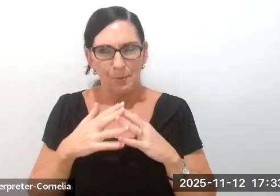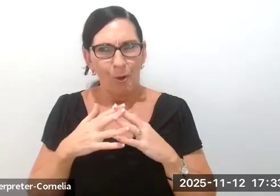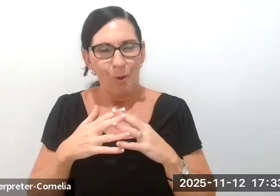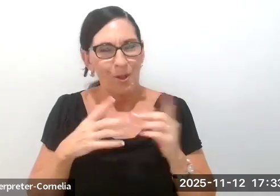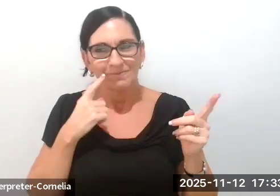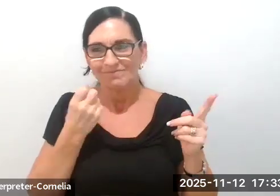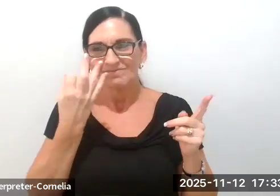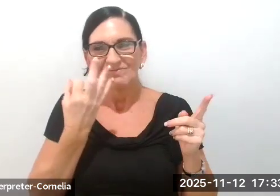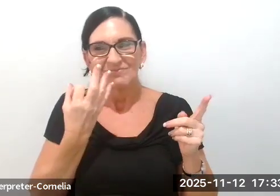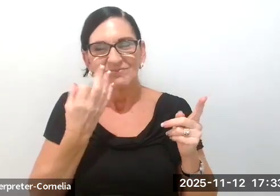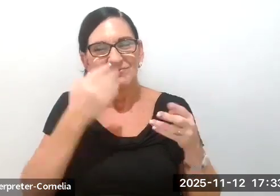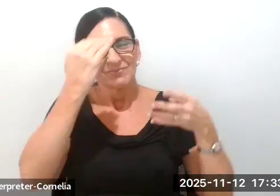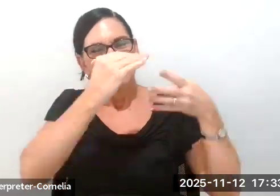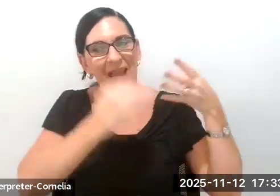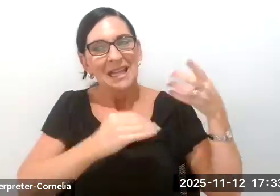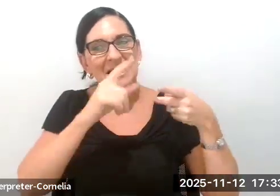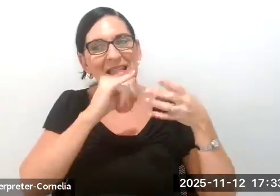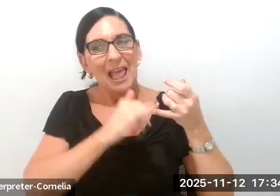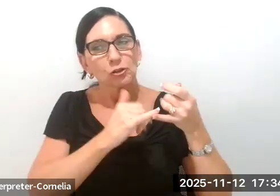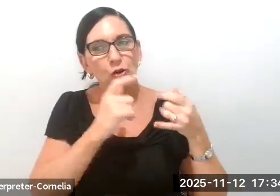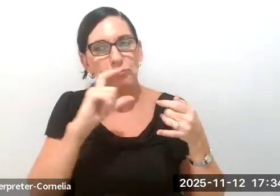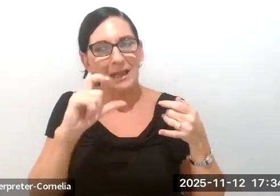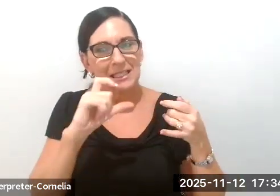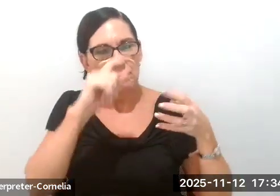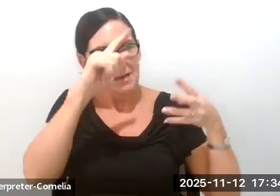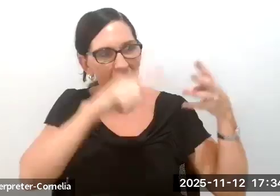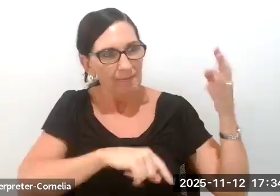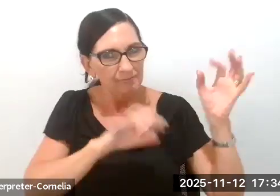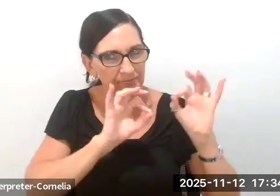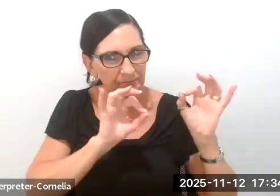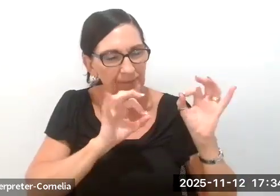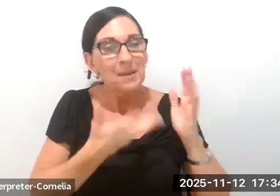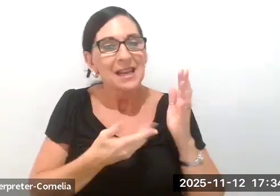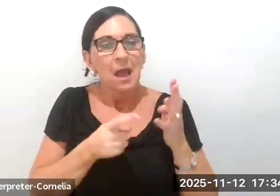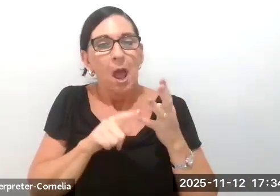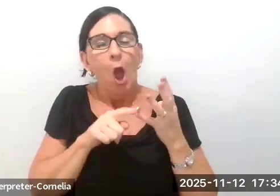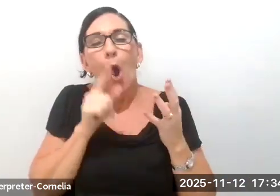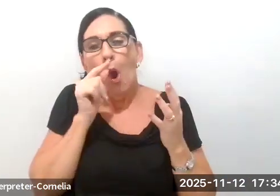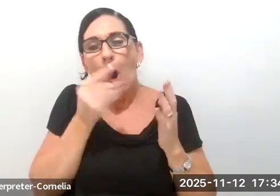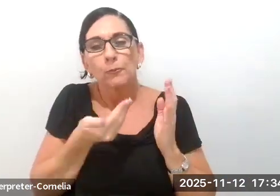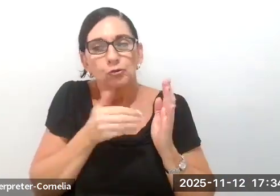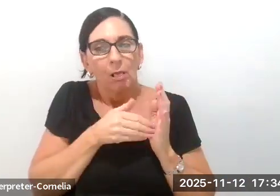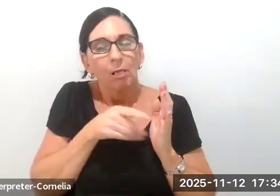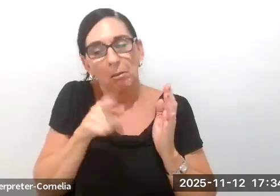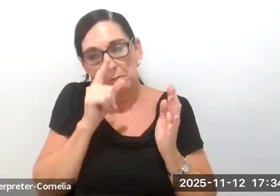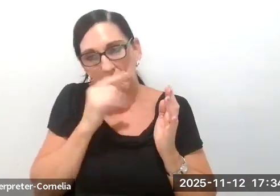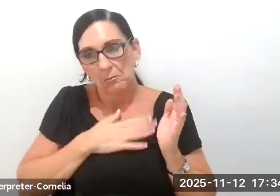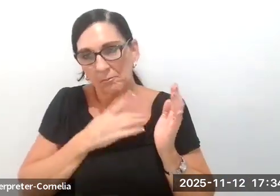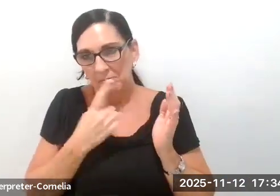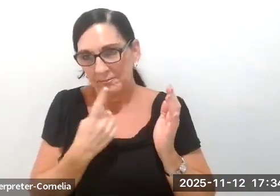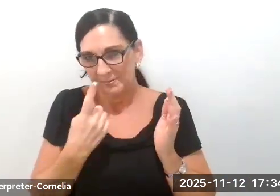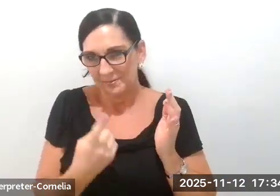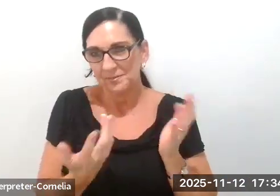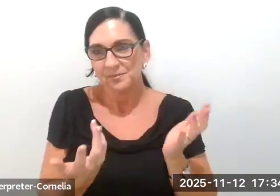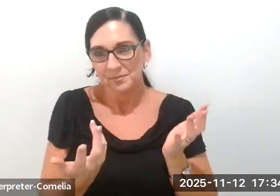selection criteria. And that's the optional bit where you can add additional information